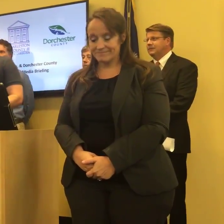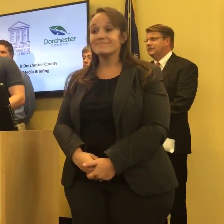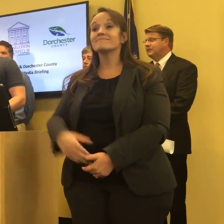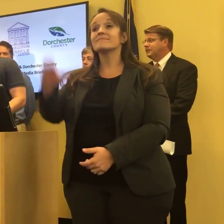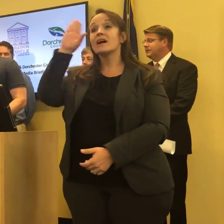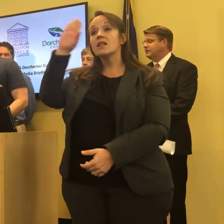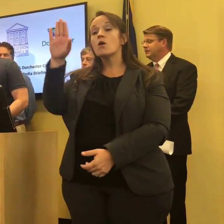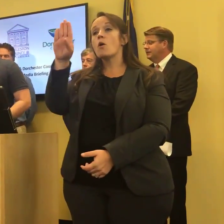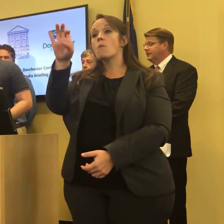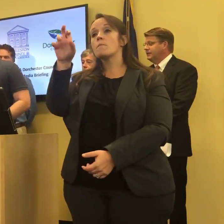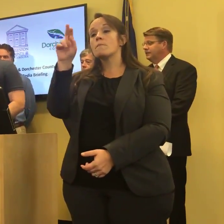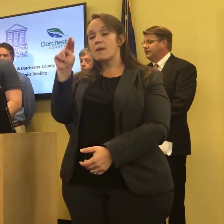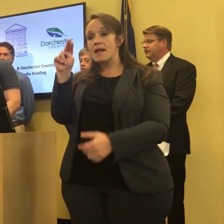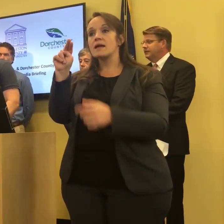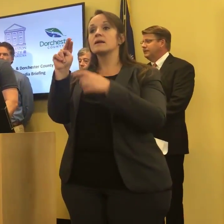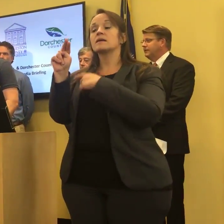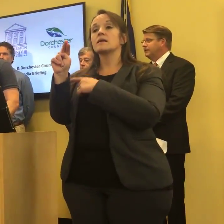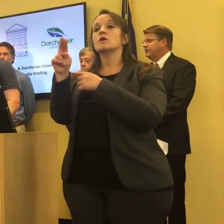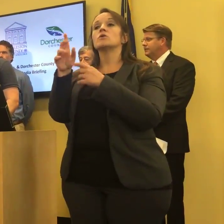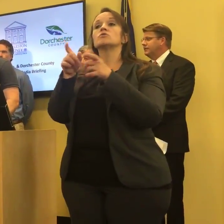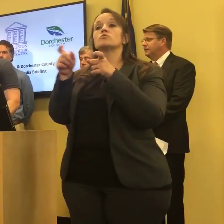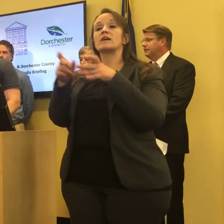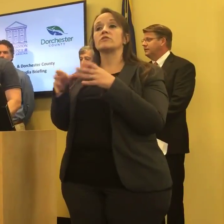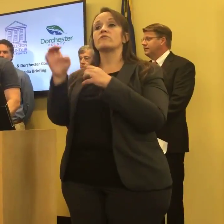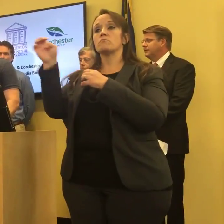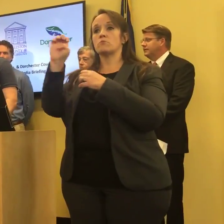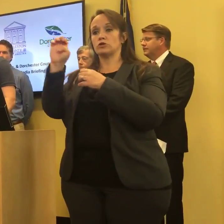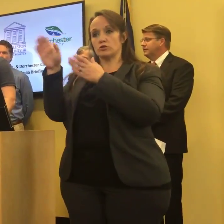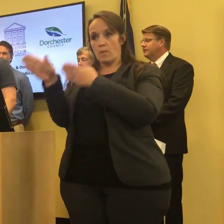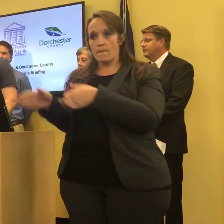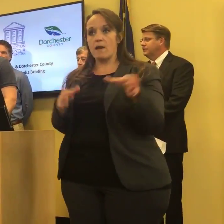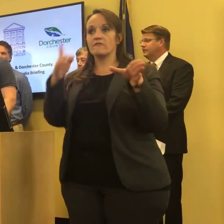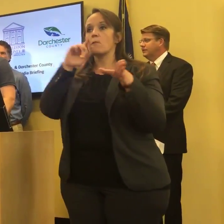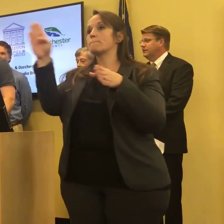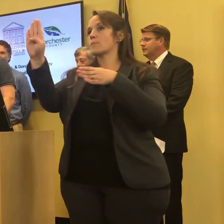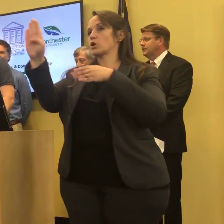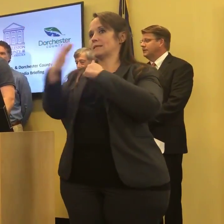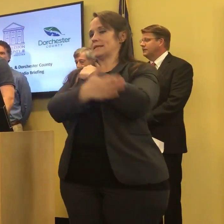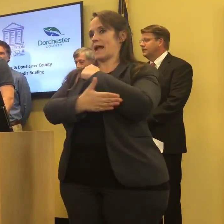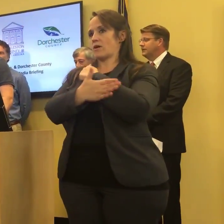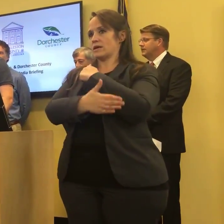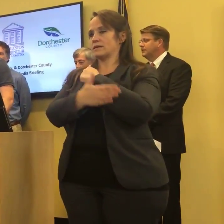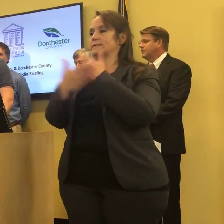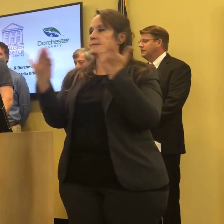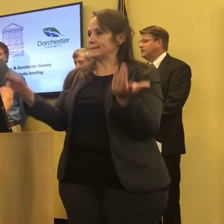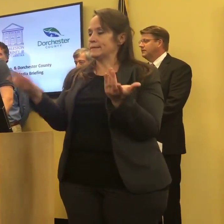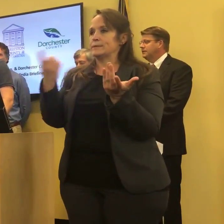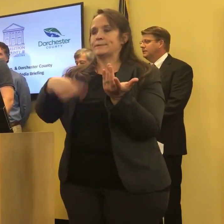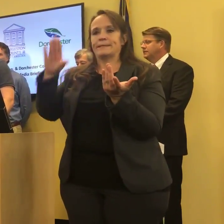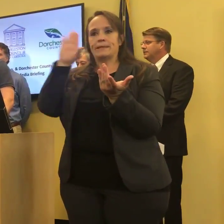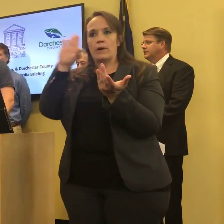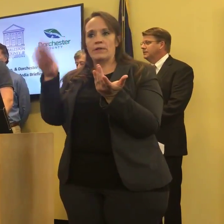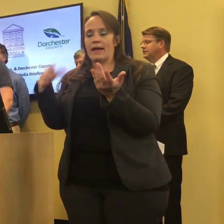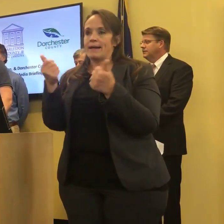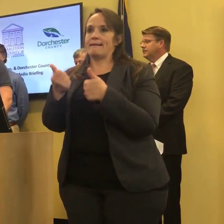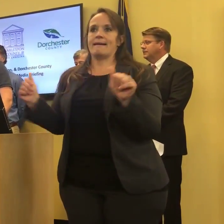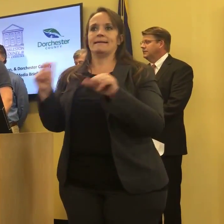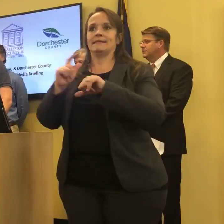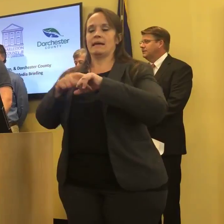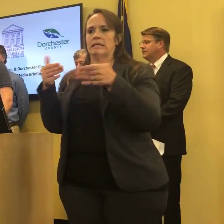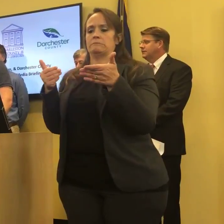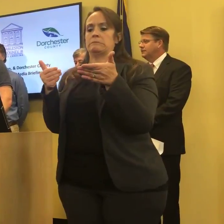Afternoon. Ben Alquist, Director of Emergency Preparedness for Berkeley County. As we all know, every storm brings its own set of concerns and